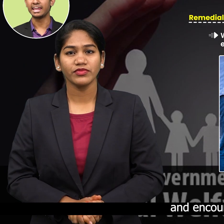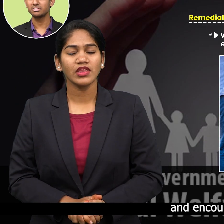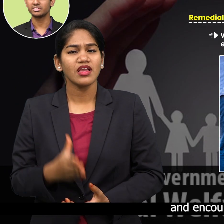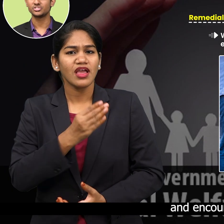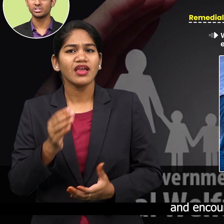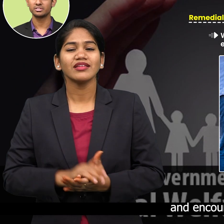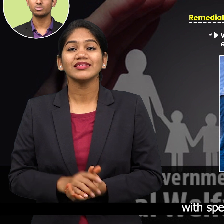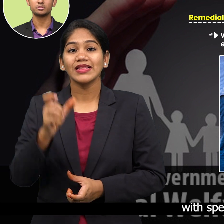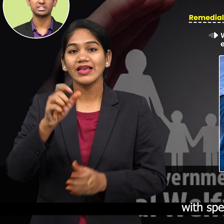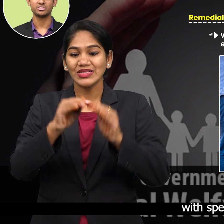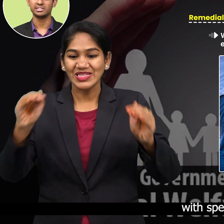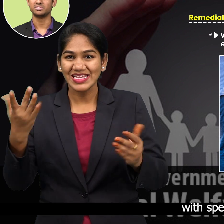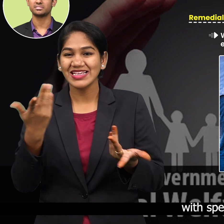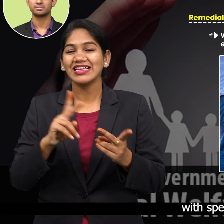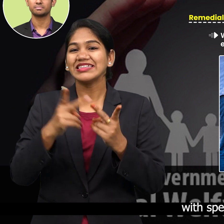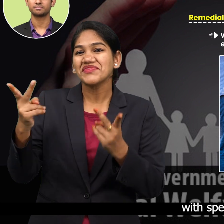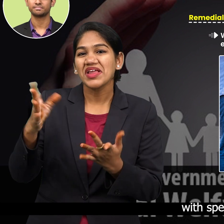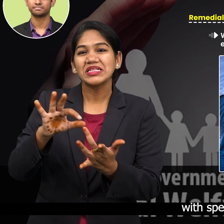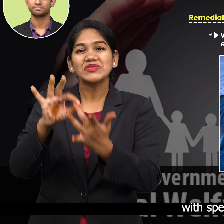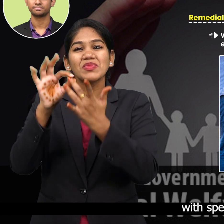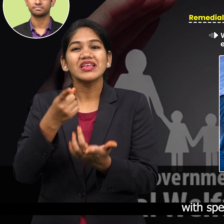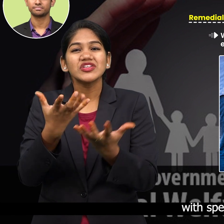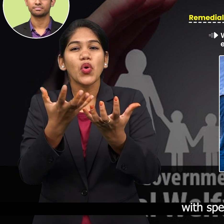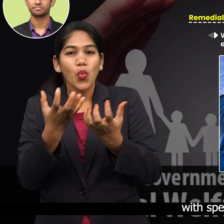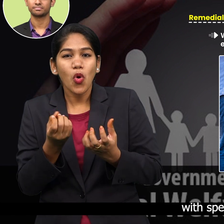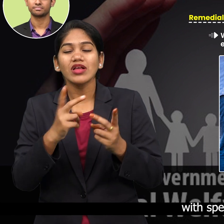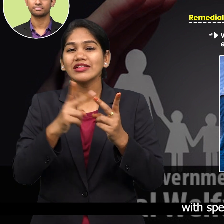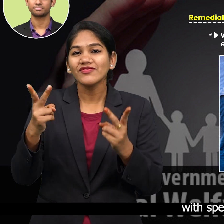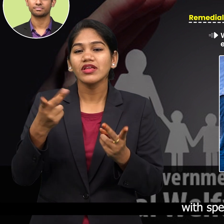and encourage children with special needs.